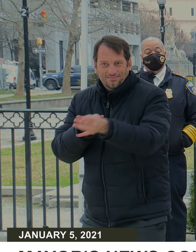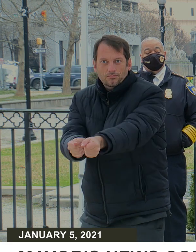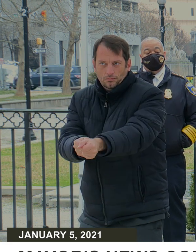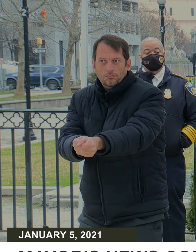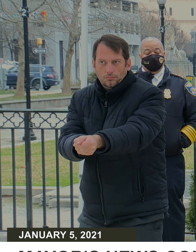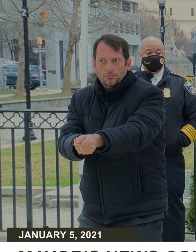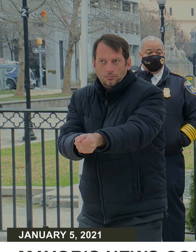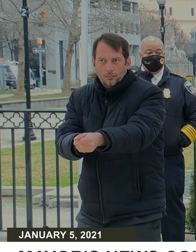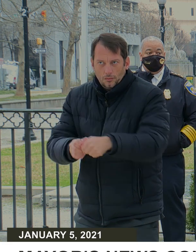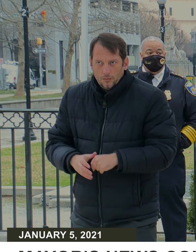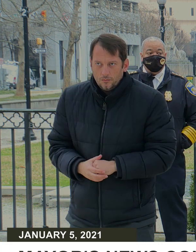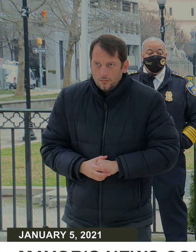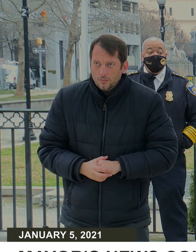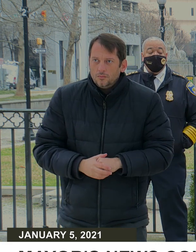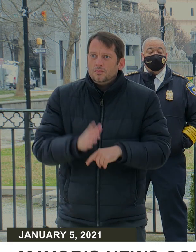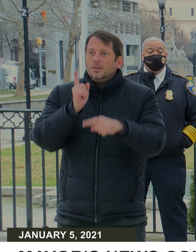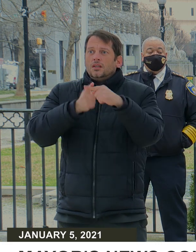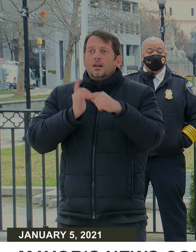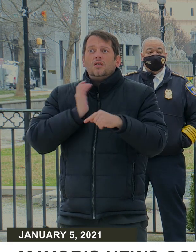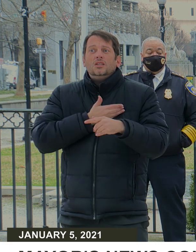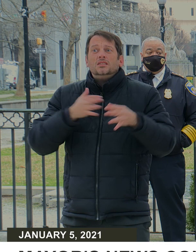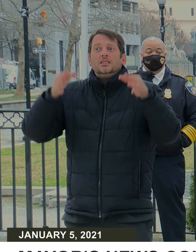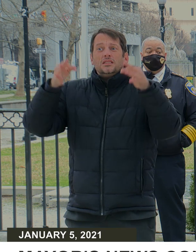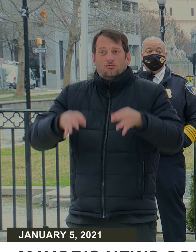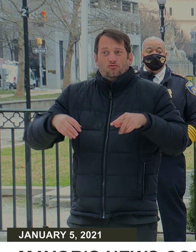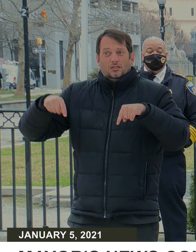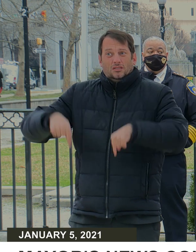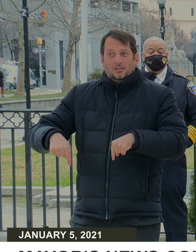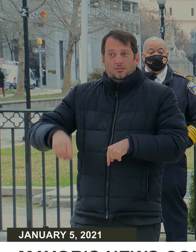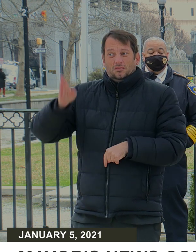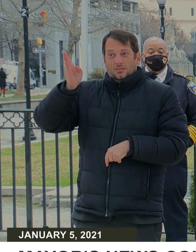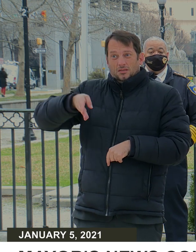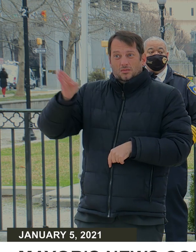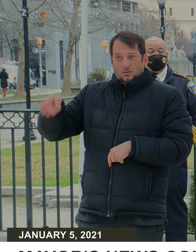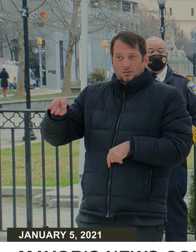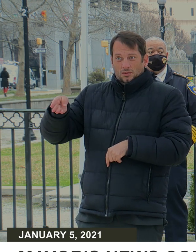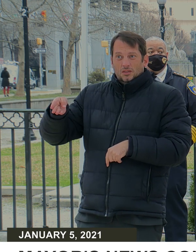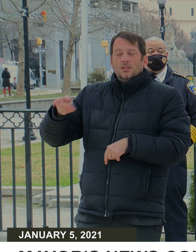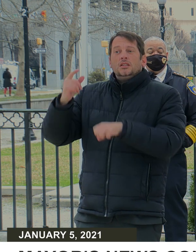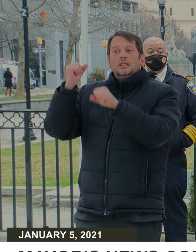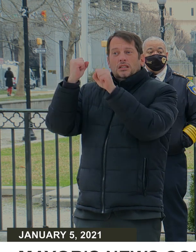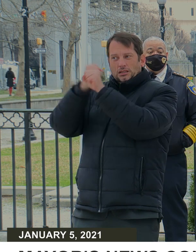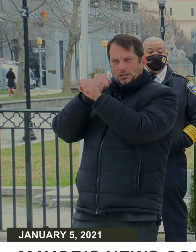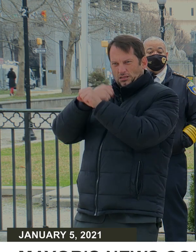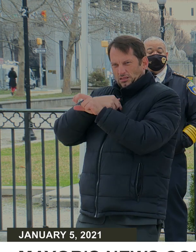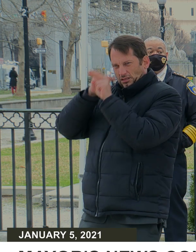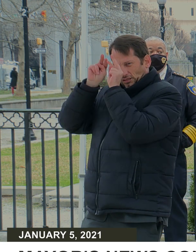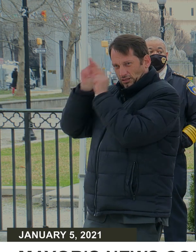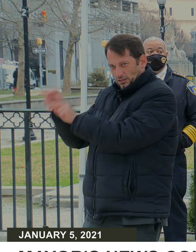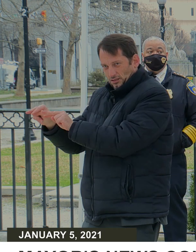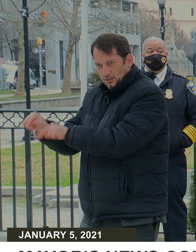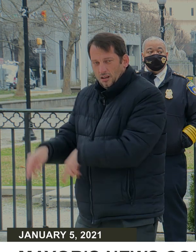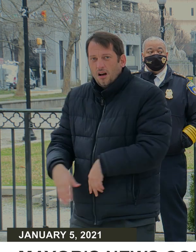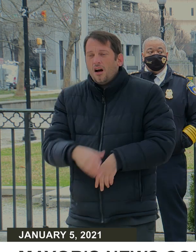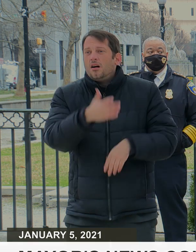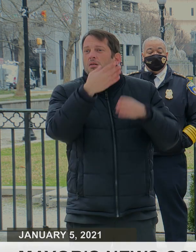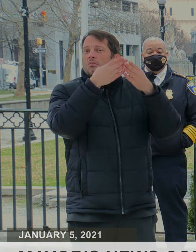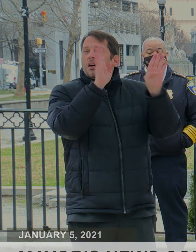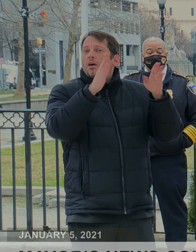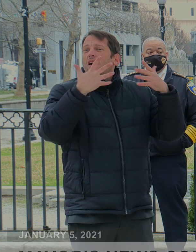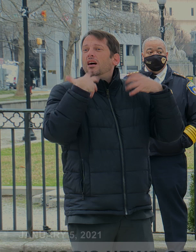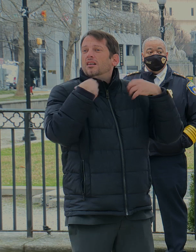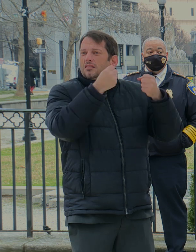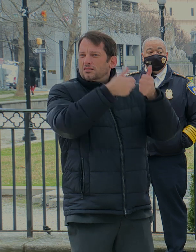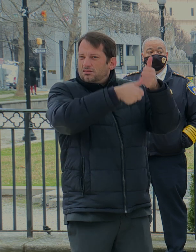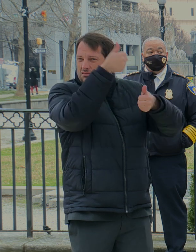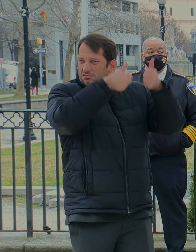in Baltimore will continue to be guided by the science and our public health officials as we navigate this pandemic. And at this time,